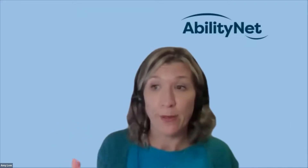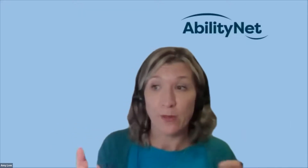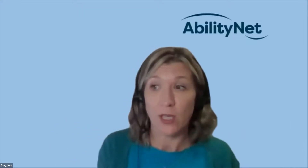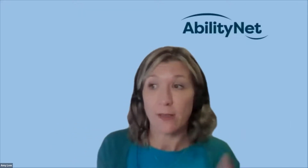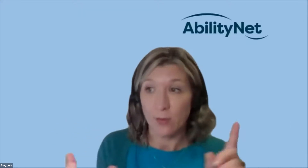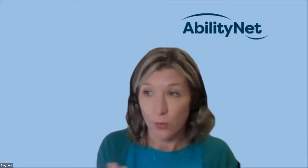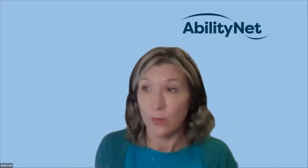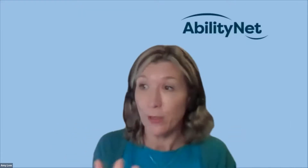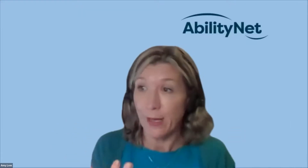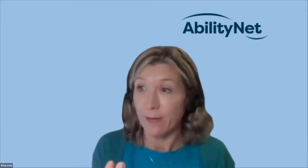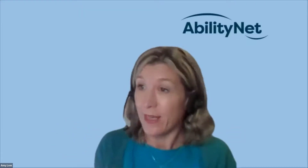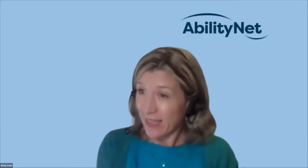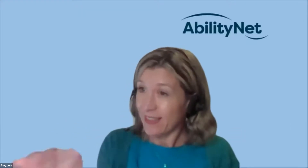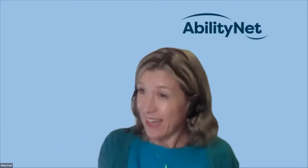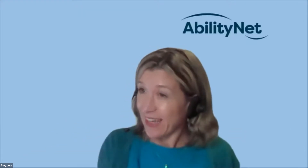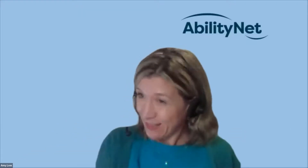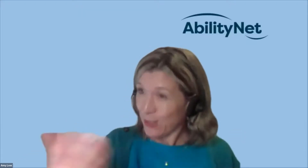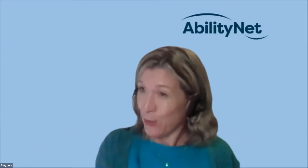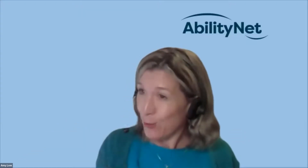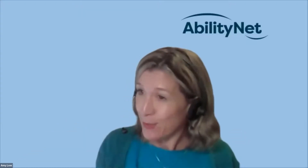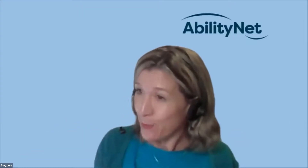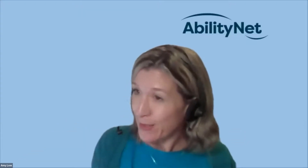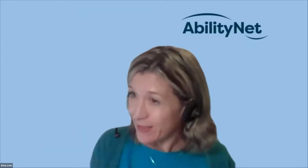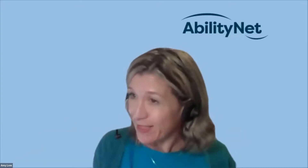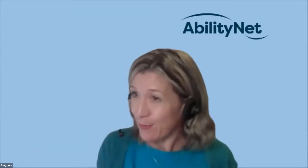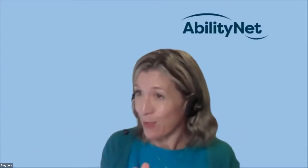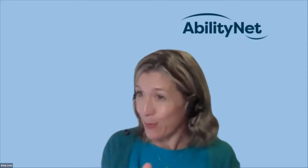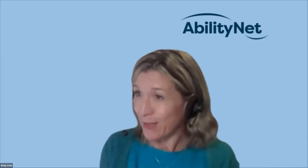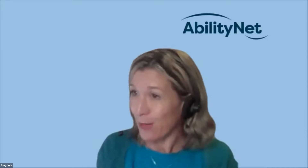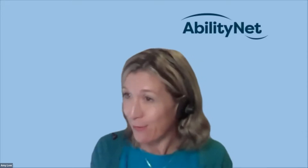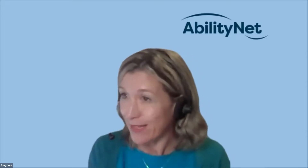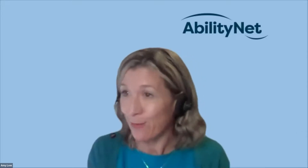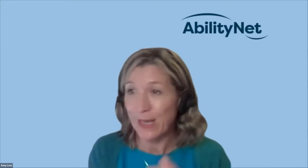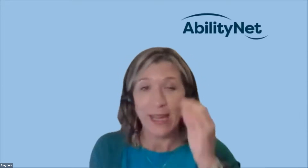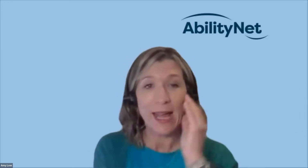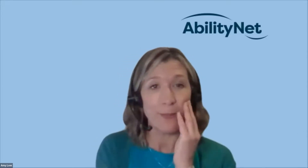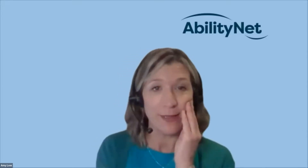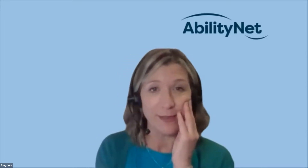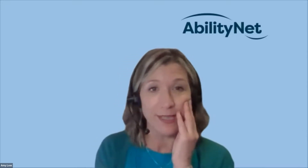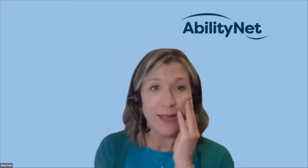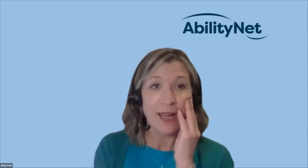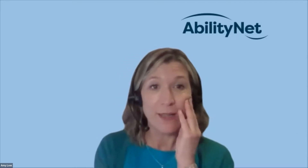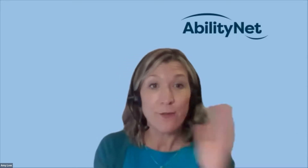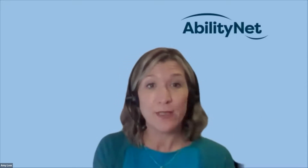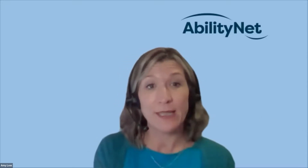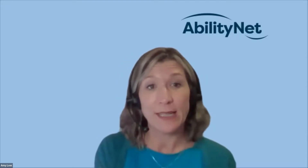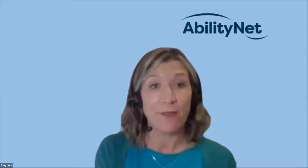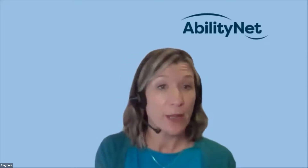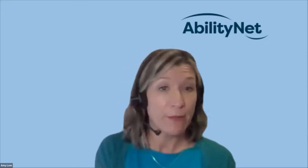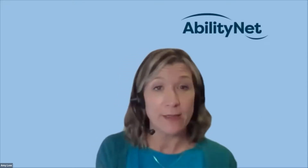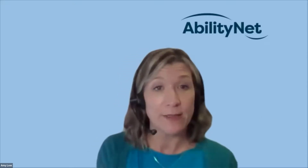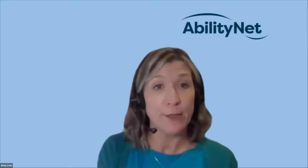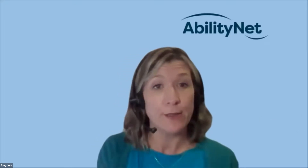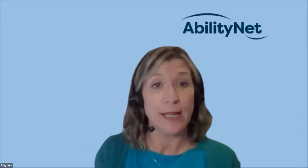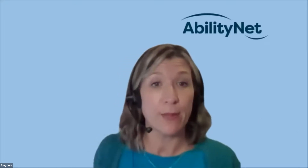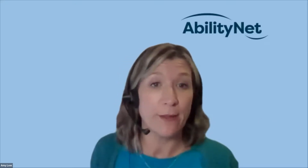complete a purchase, or, you know, isn't it? It's controls and buttons seem to be where it happens. And obviously it's